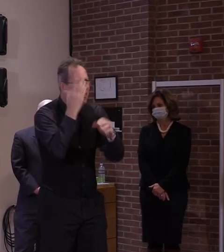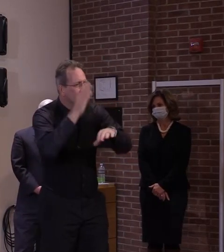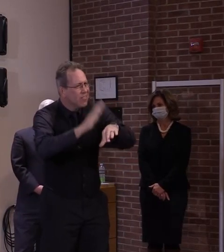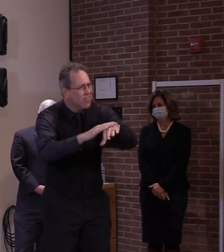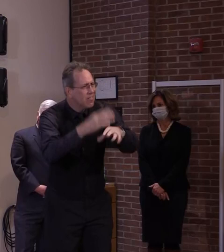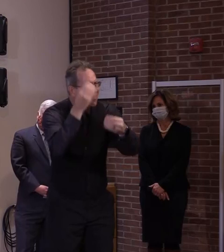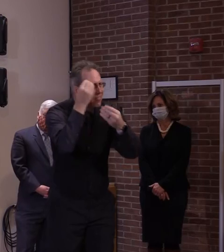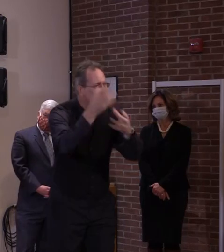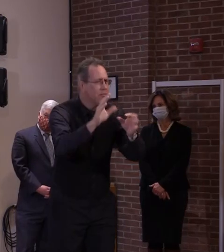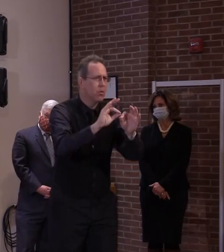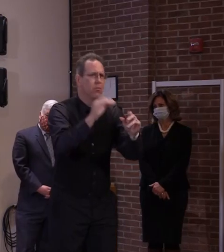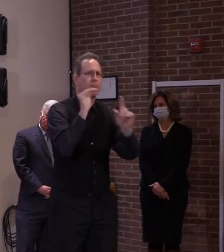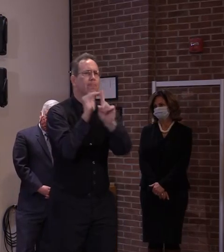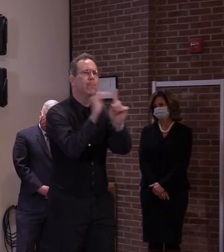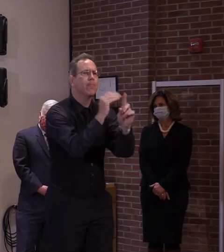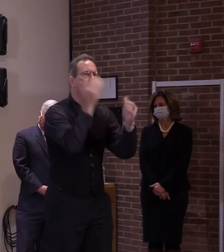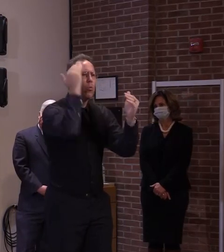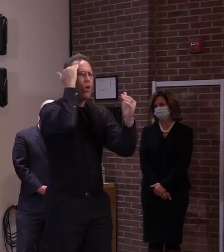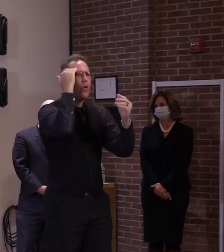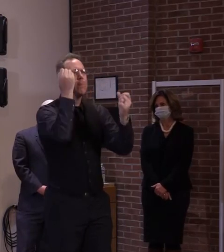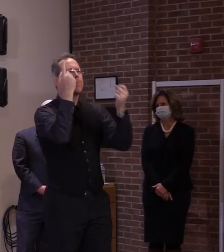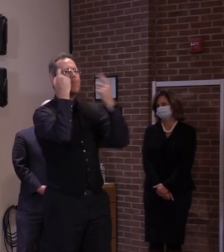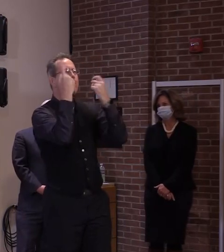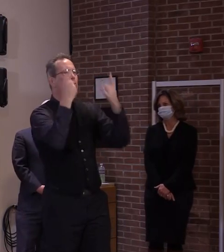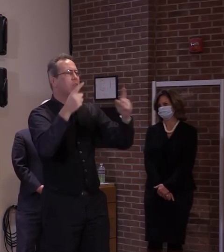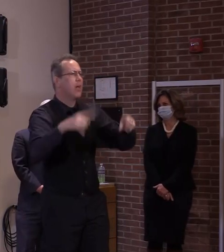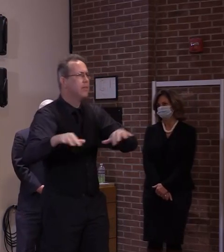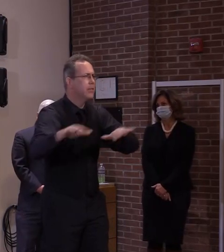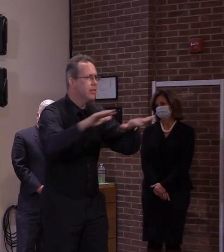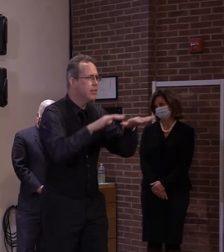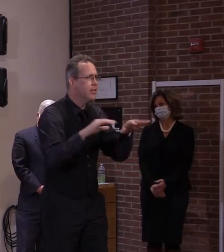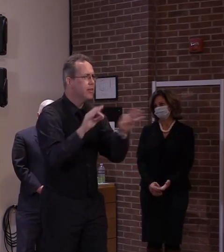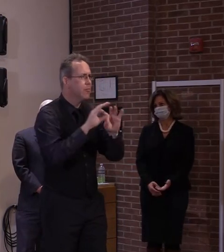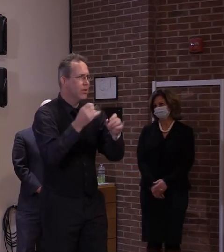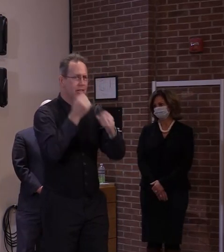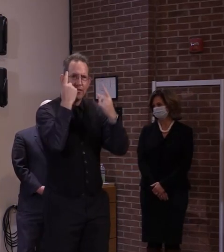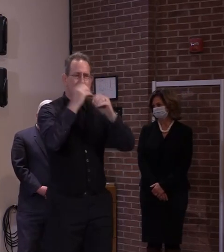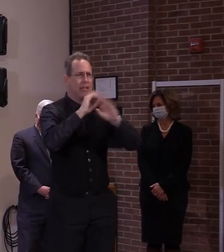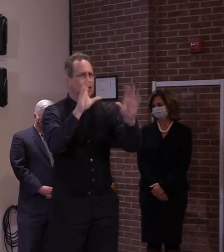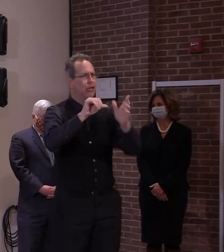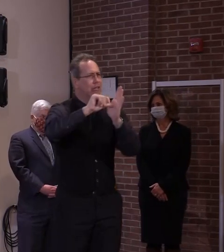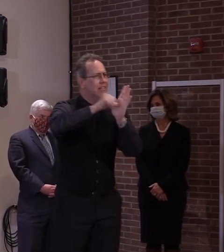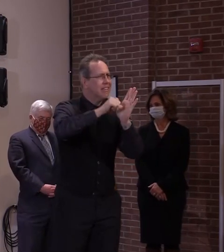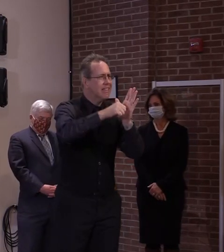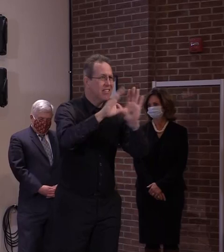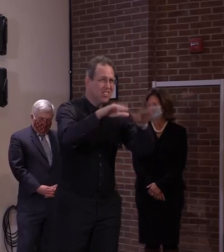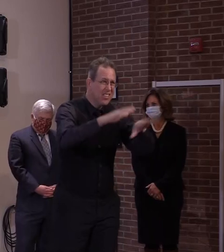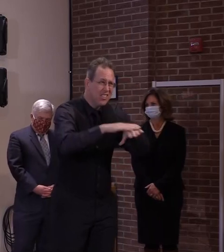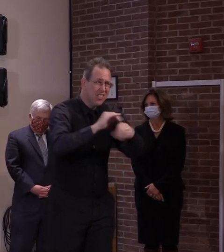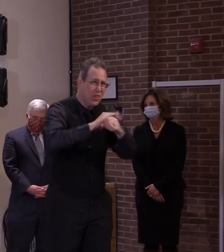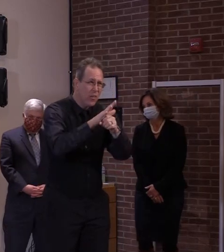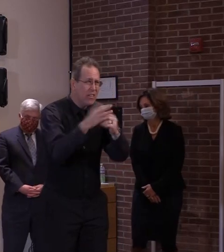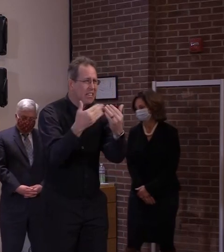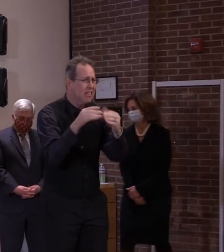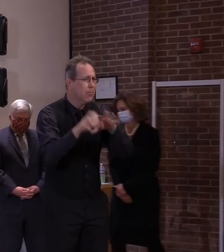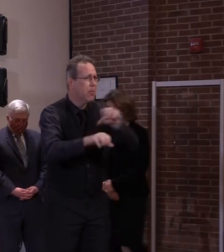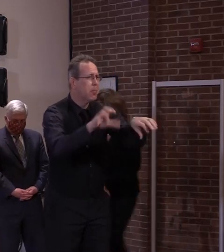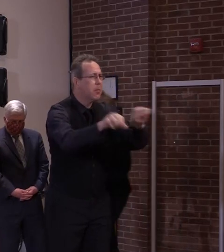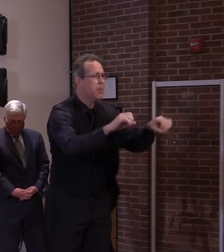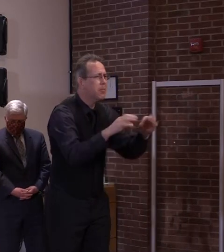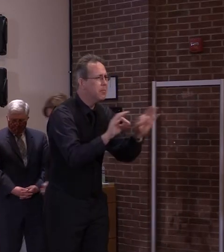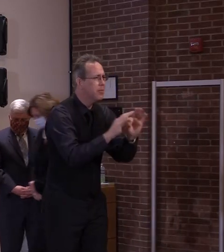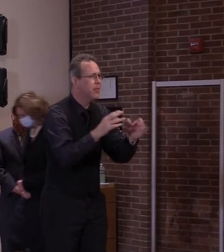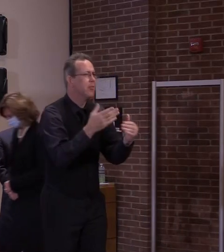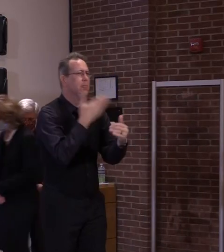that that's really, really vivid and clear. I think that's the best approach, but I'm going to let